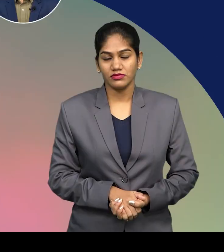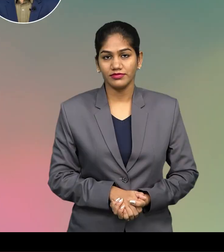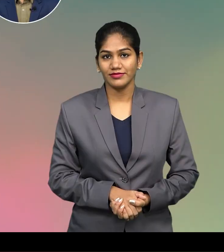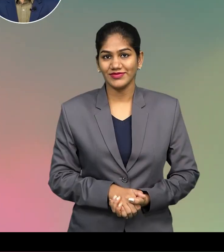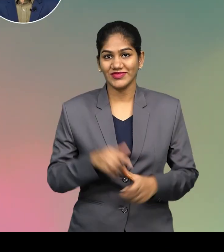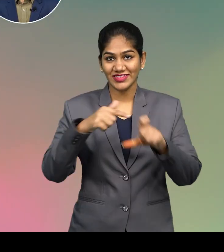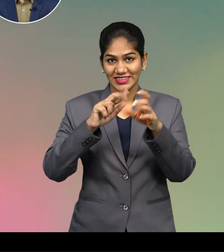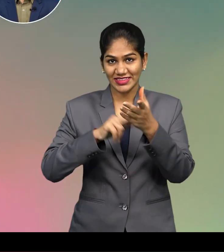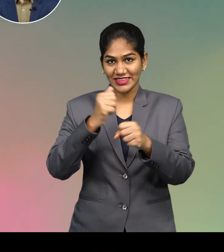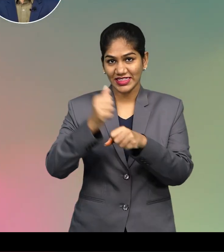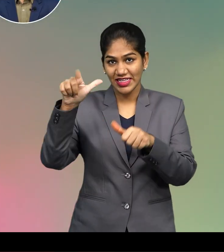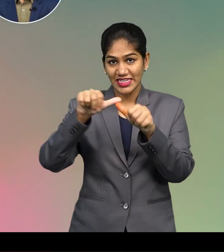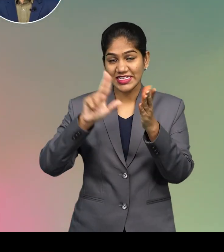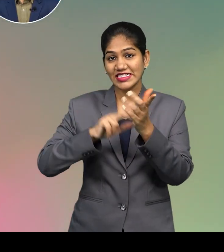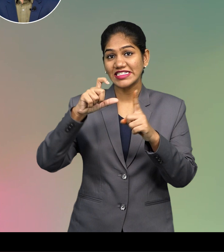England,